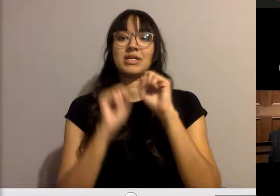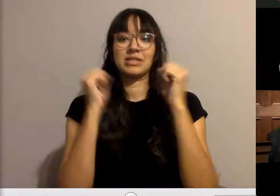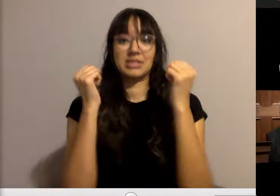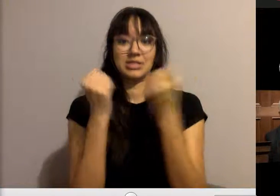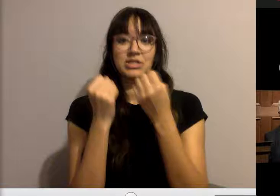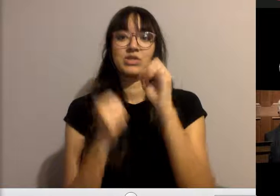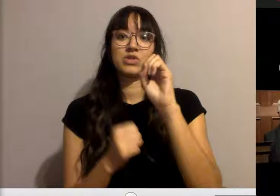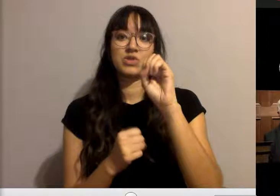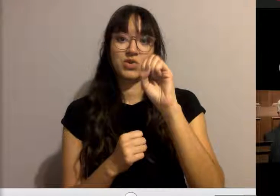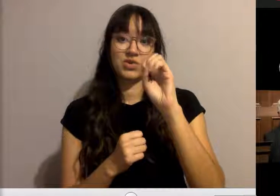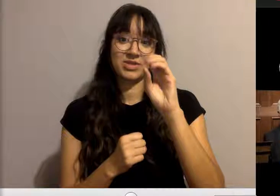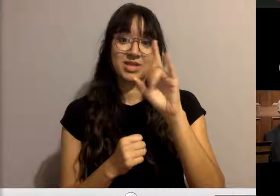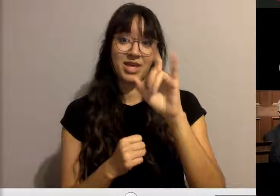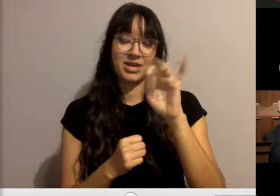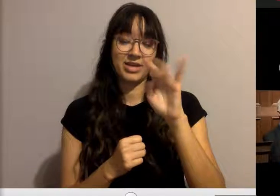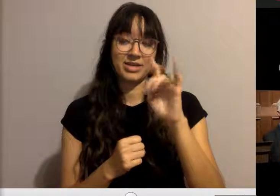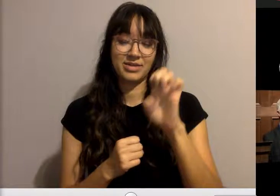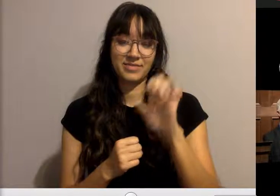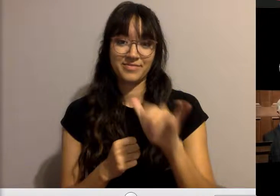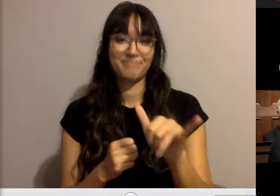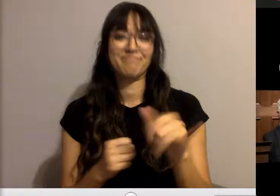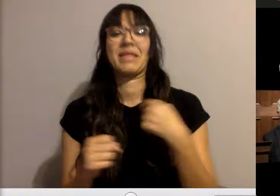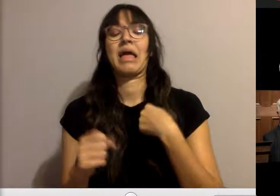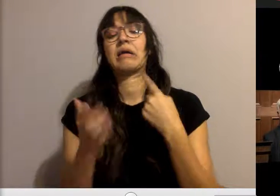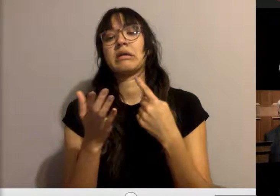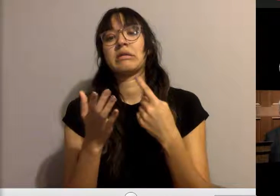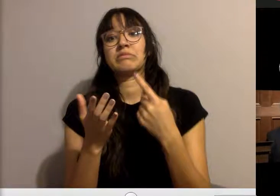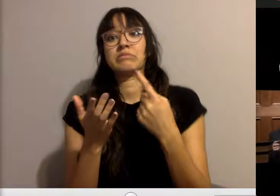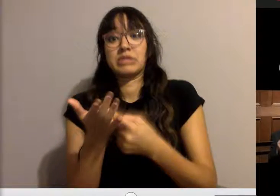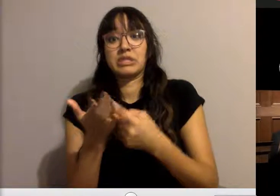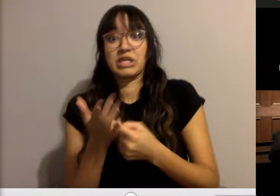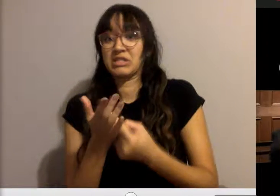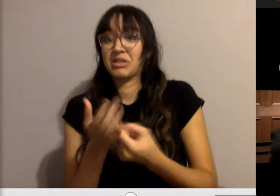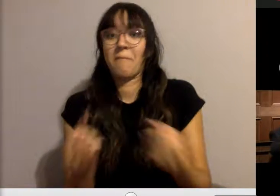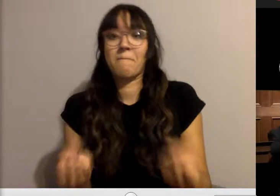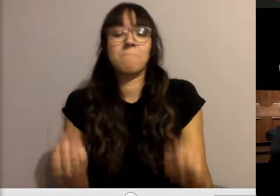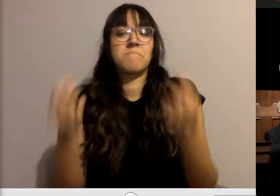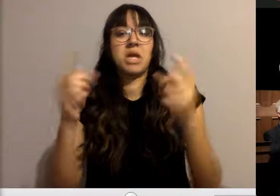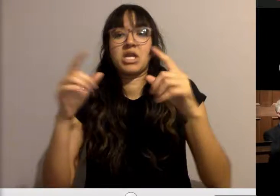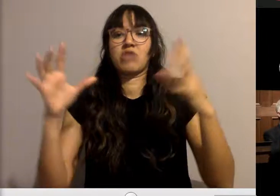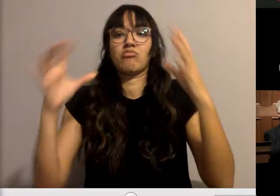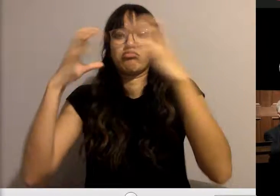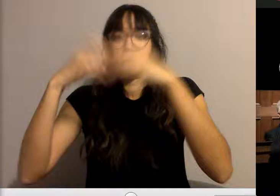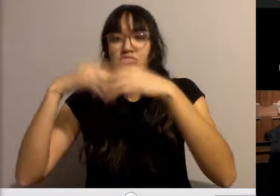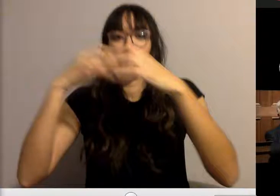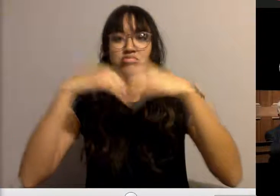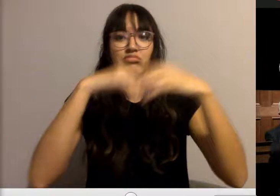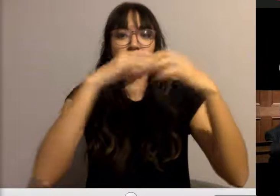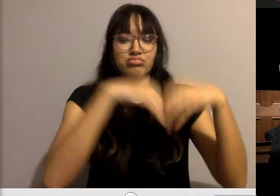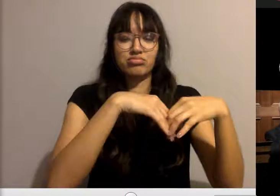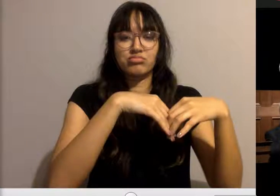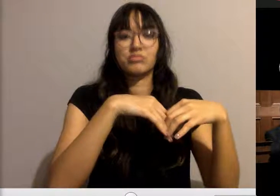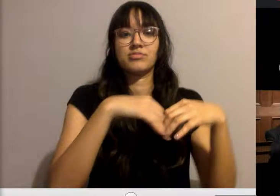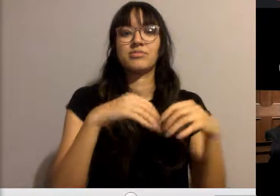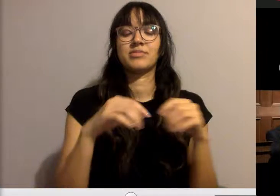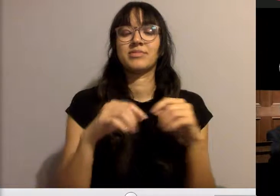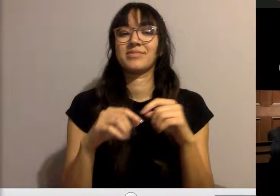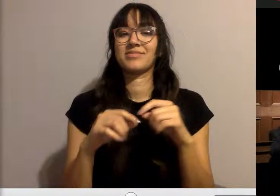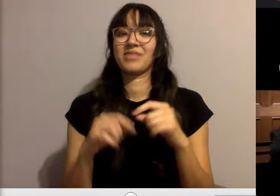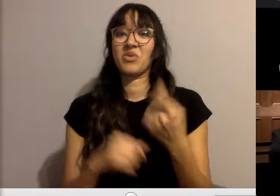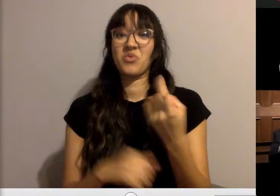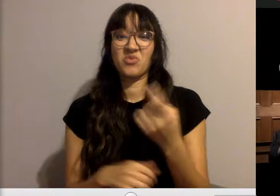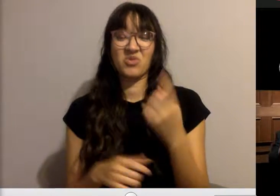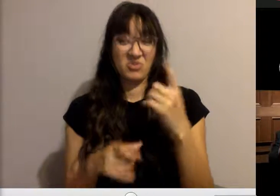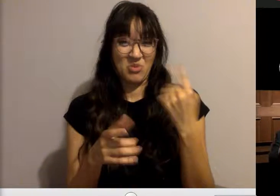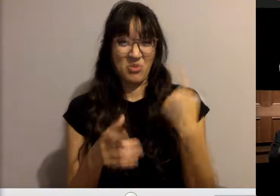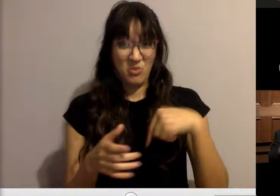all went down at once. So they're talking about the Romans, they're talking about the Maya, the Indus Valley, but we're talking about 8